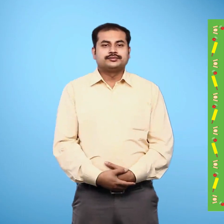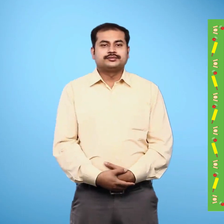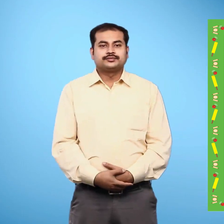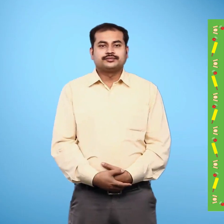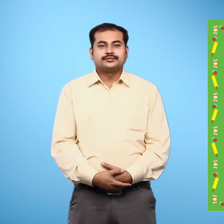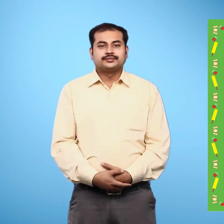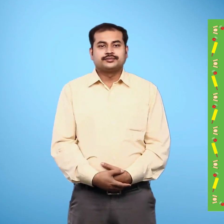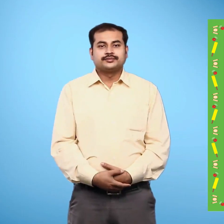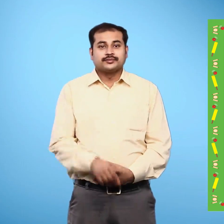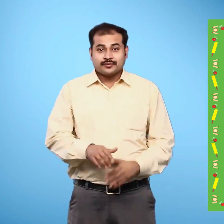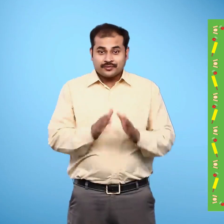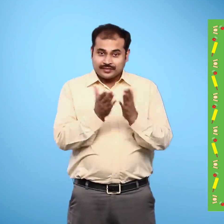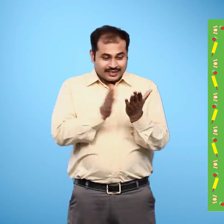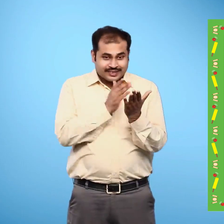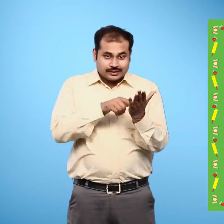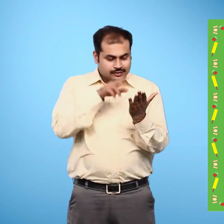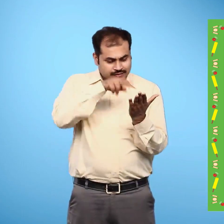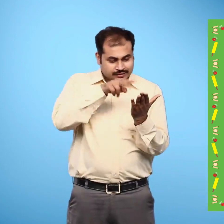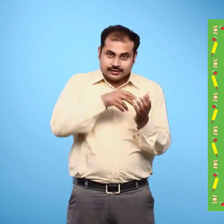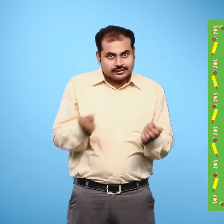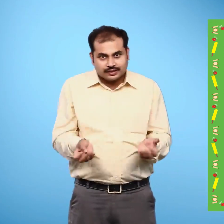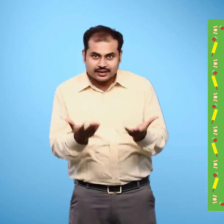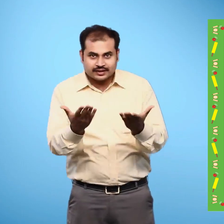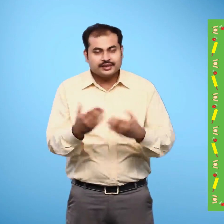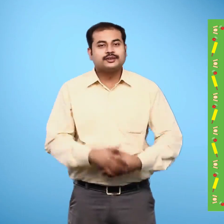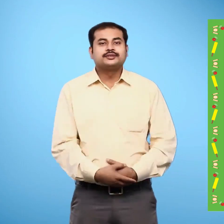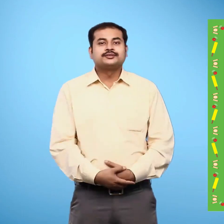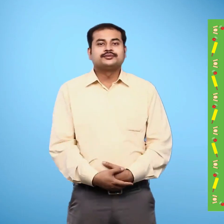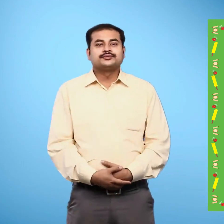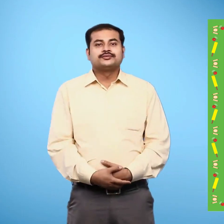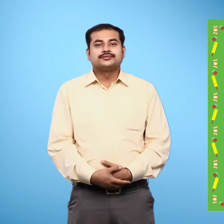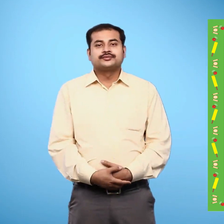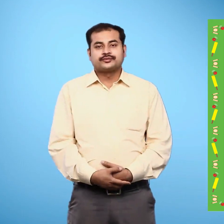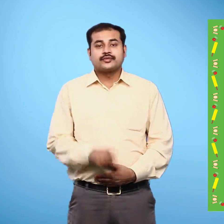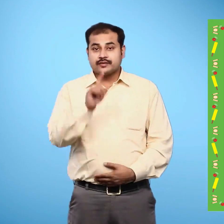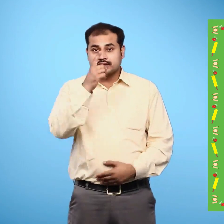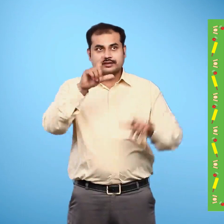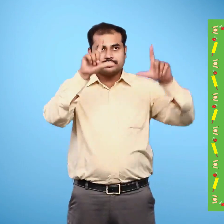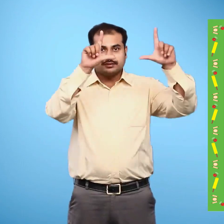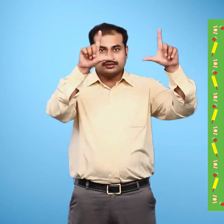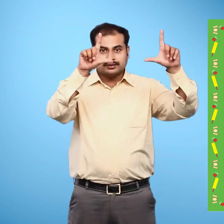Let's begin this page by describing picture 1. Picture 1 shows